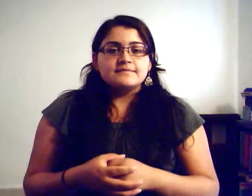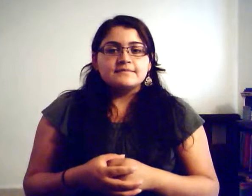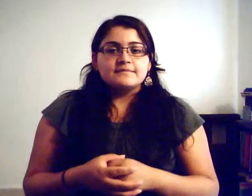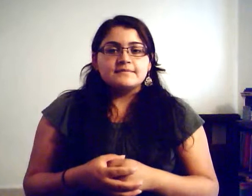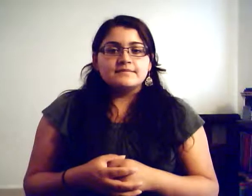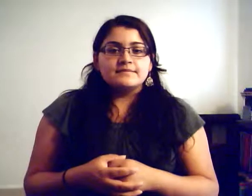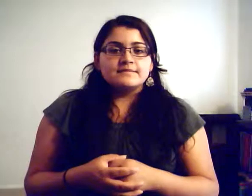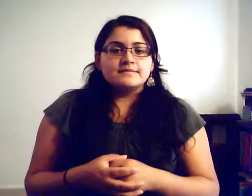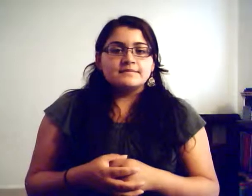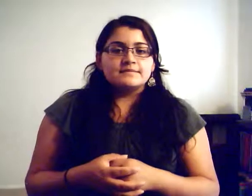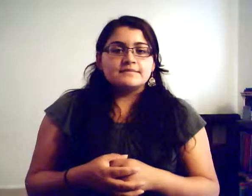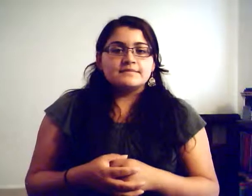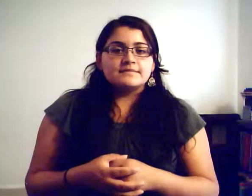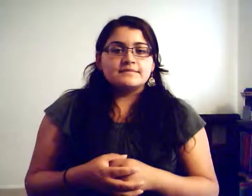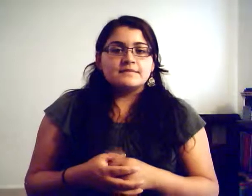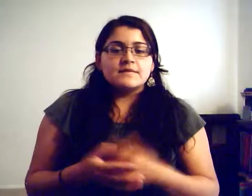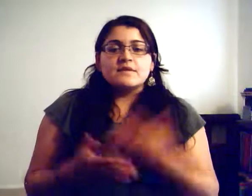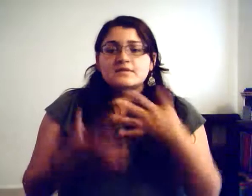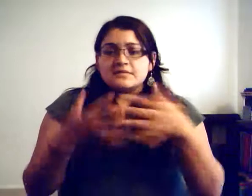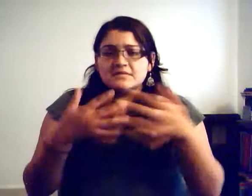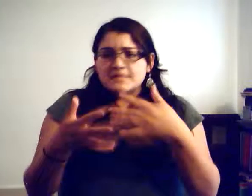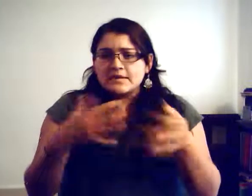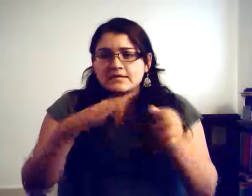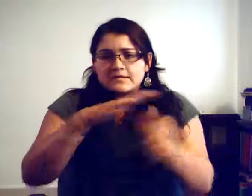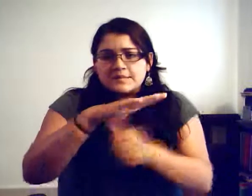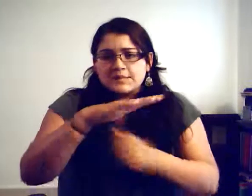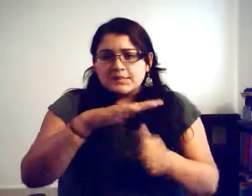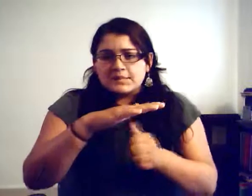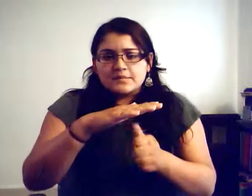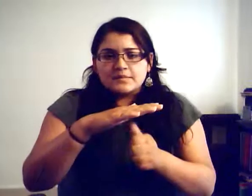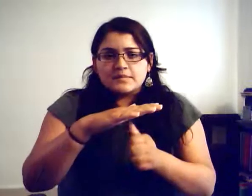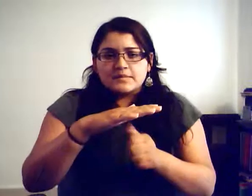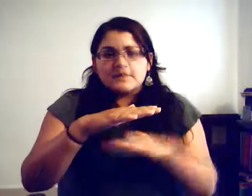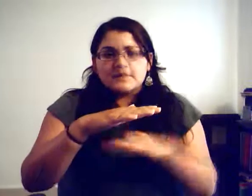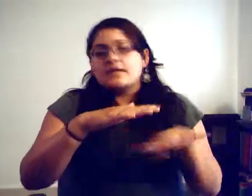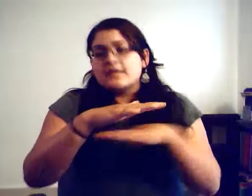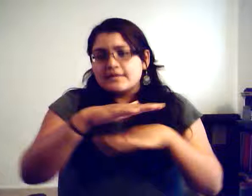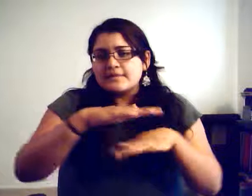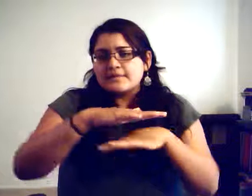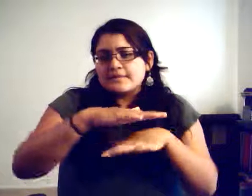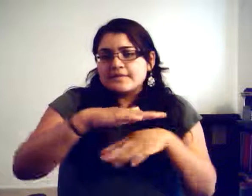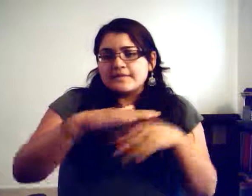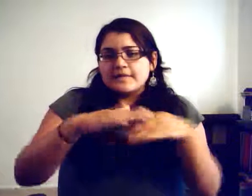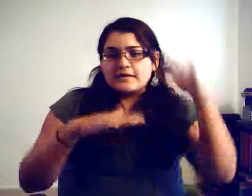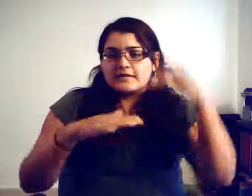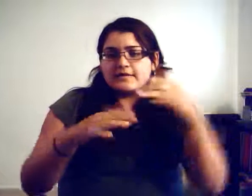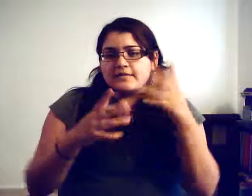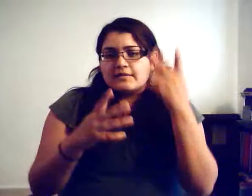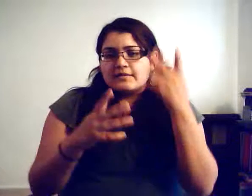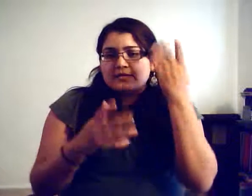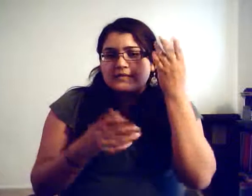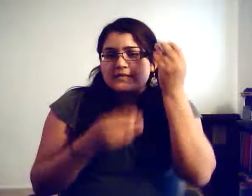level, it's really beneficial for them, because we do it as scholars on all levels. all the way up to